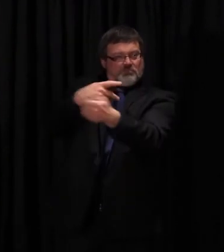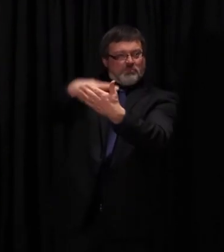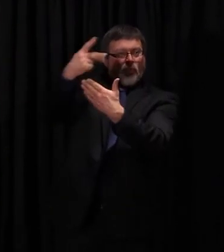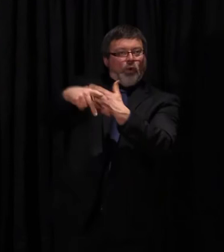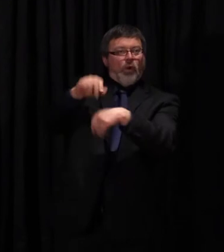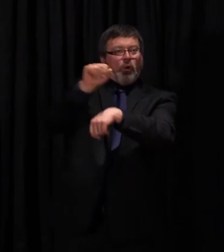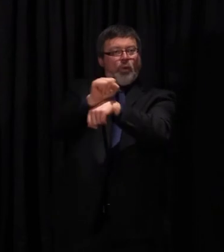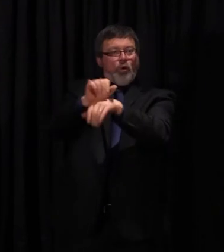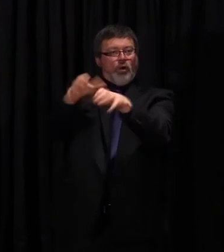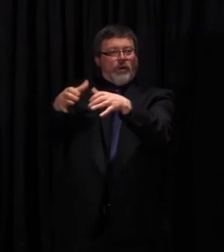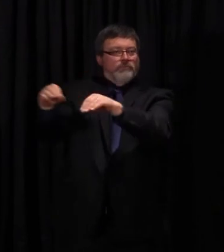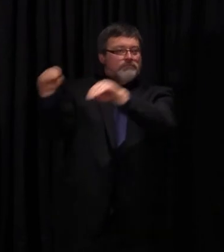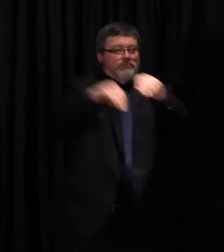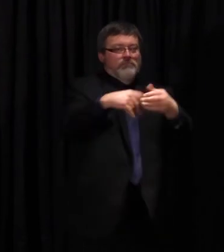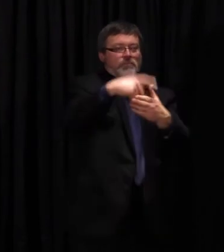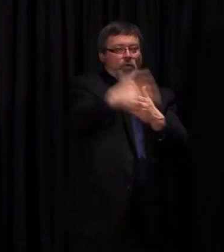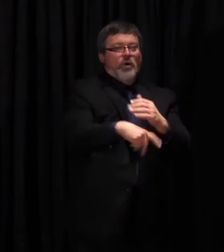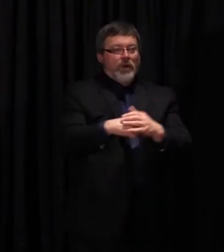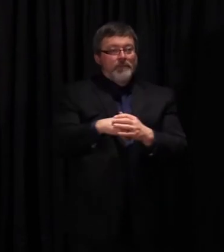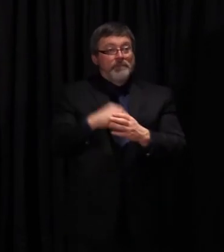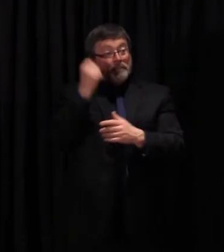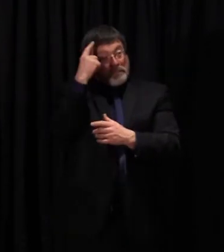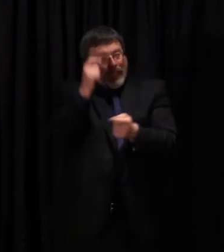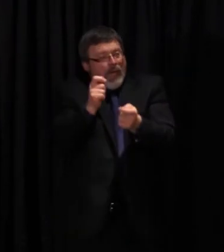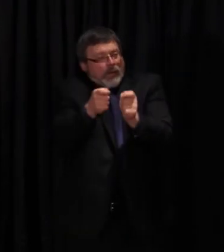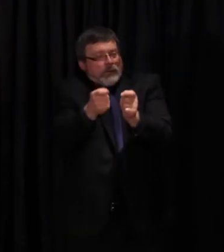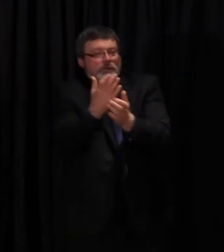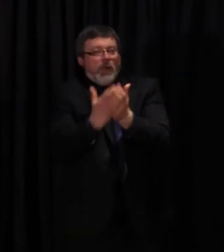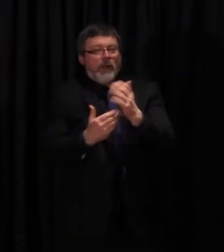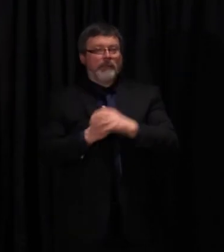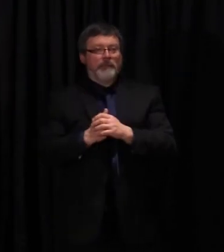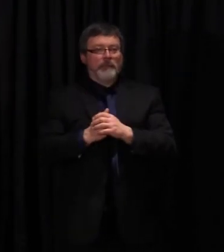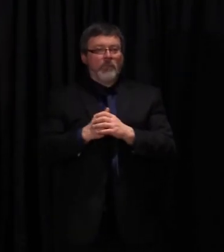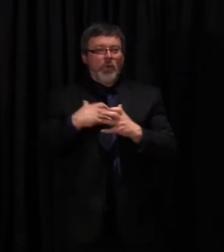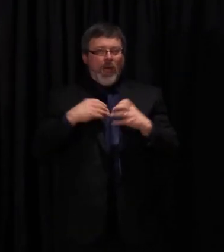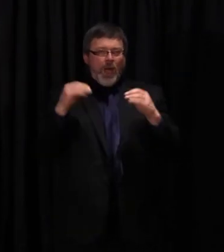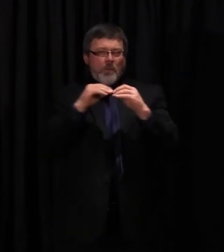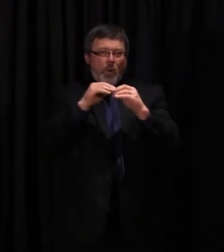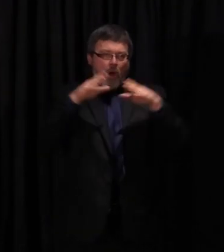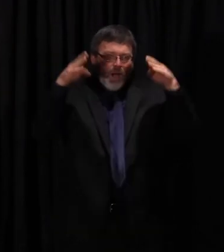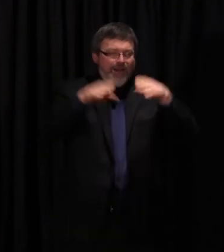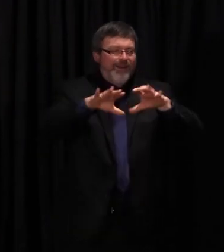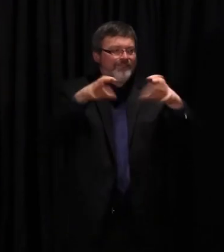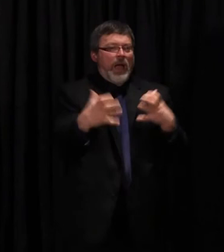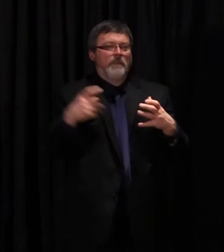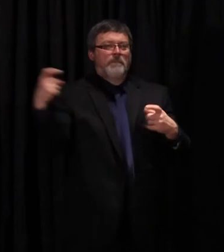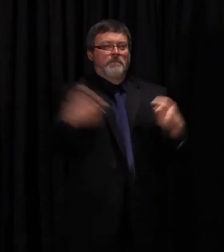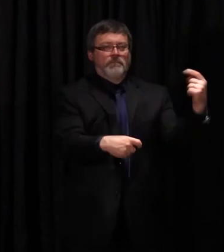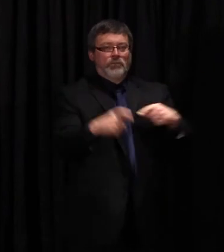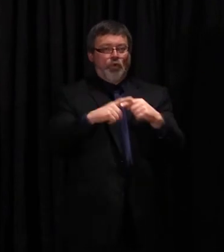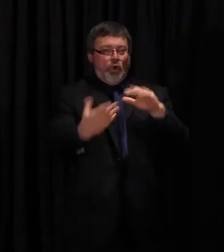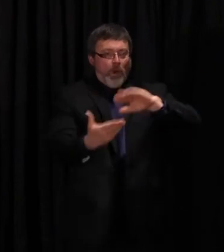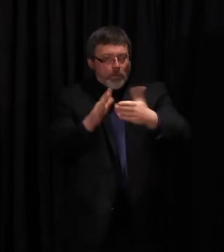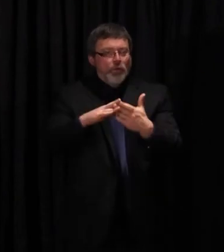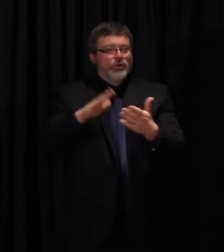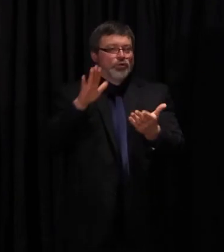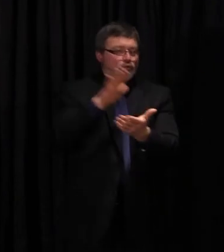changes to bring in more families who contribute to our communities, schools, and economy.